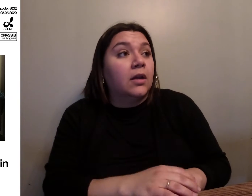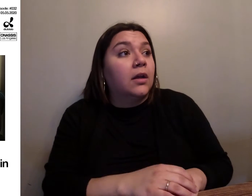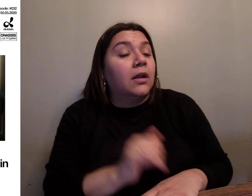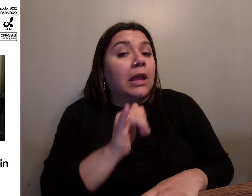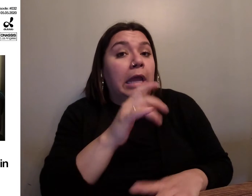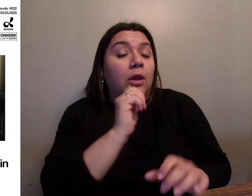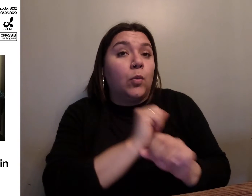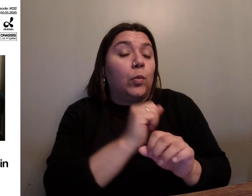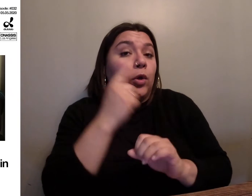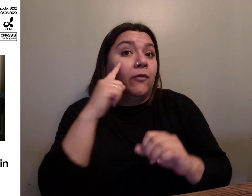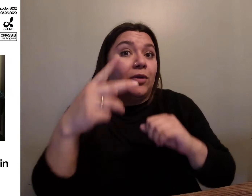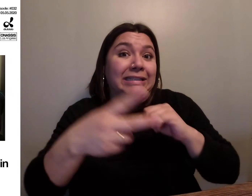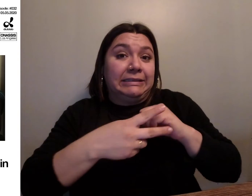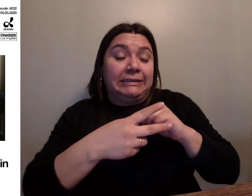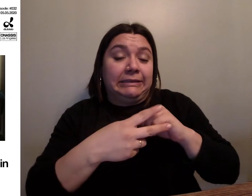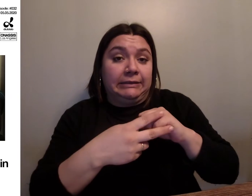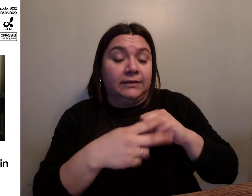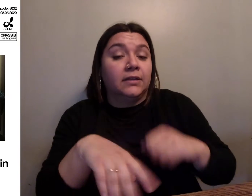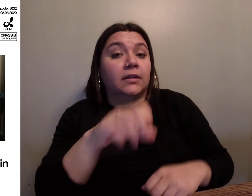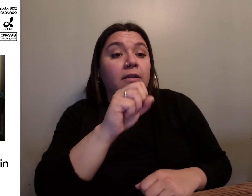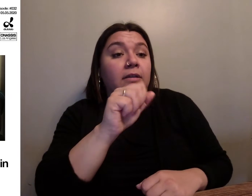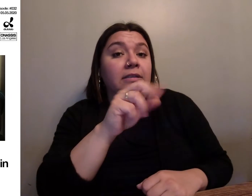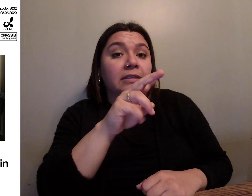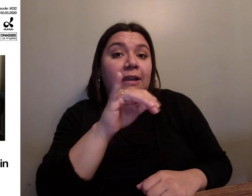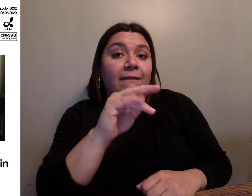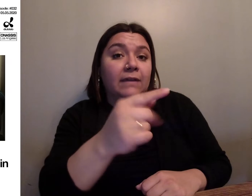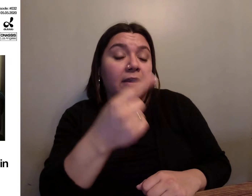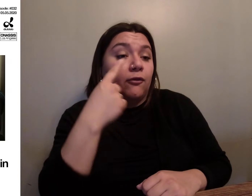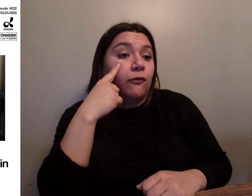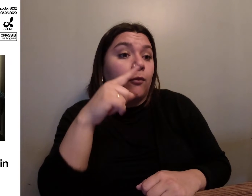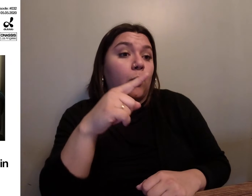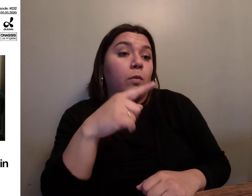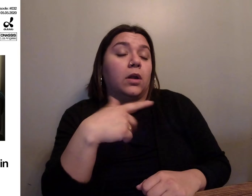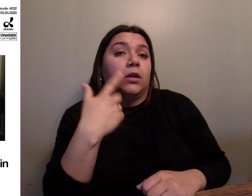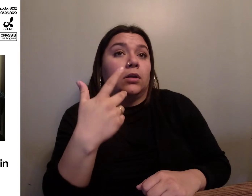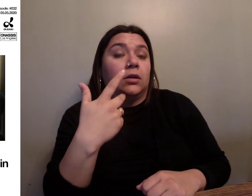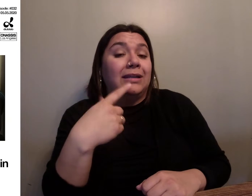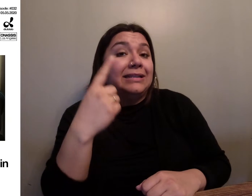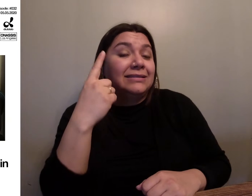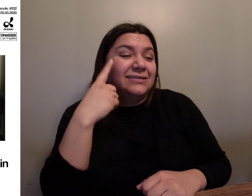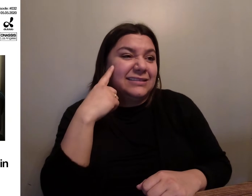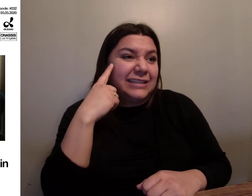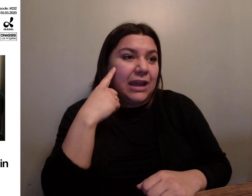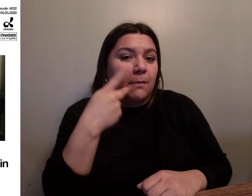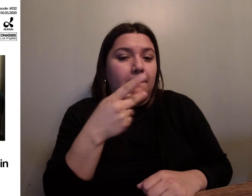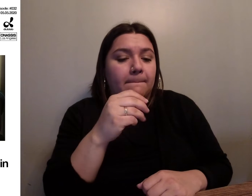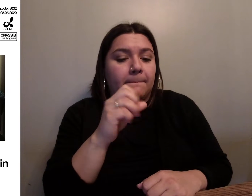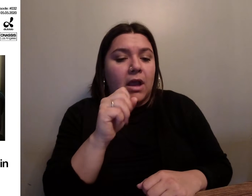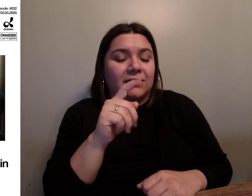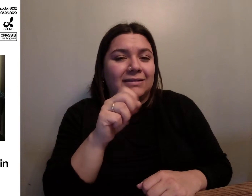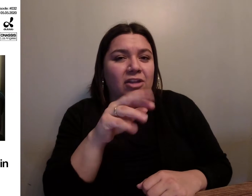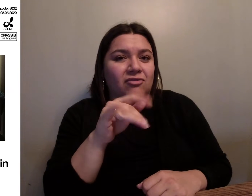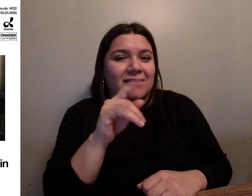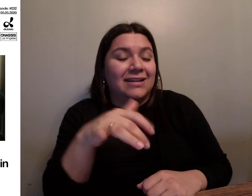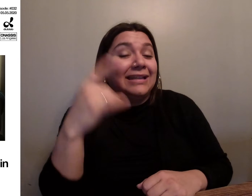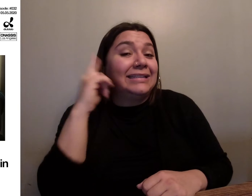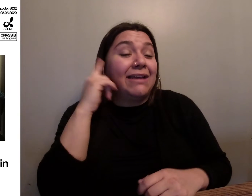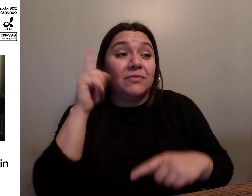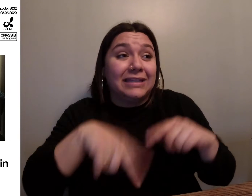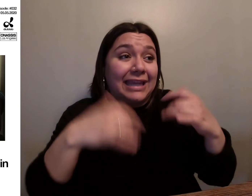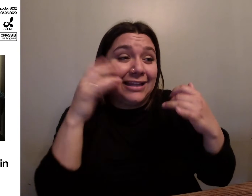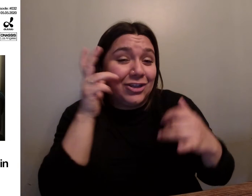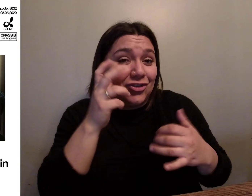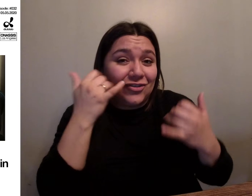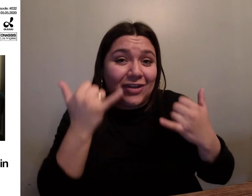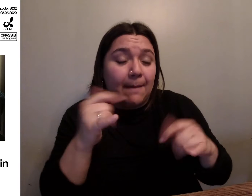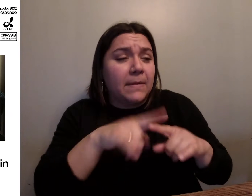posterity sounds that we no longer can hear. And I'm wondering, with this landscape